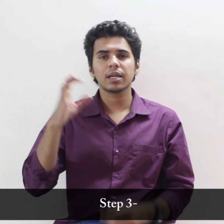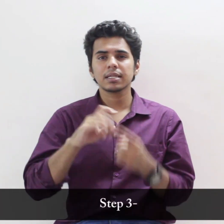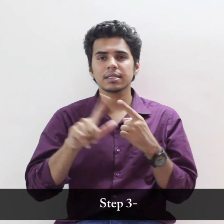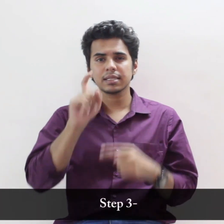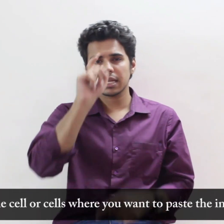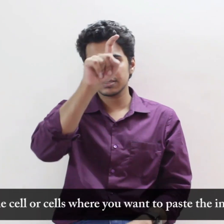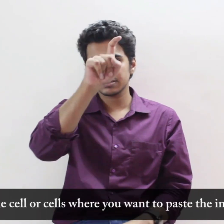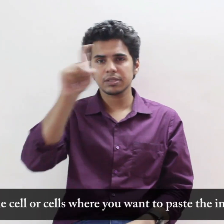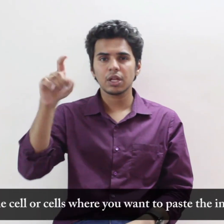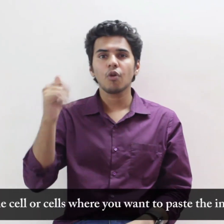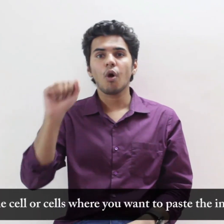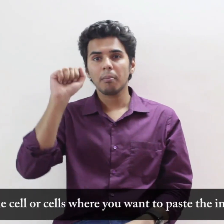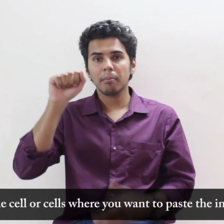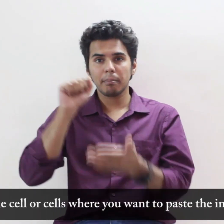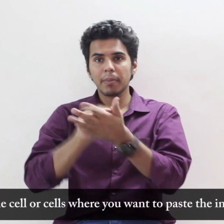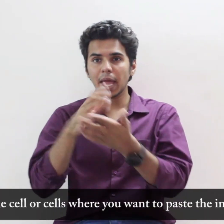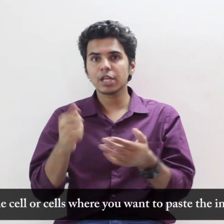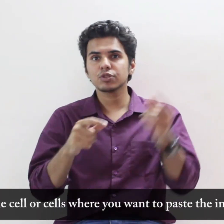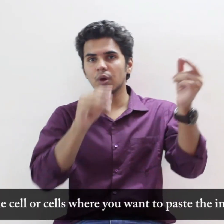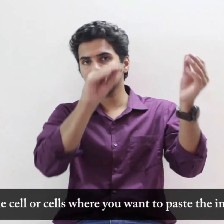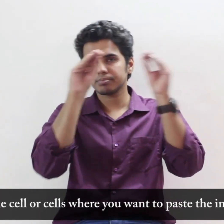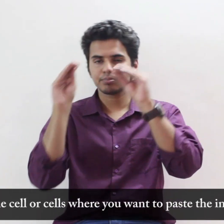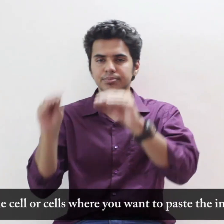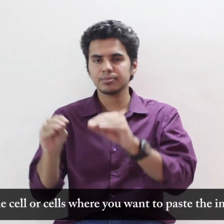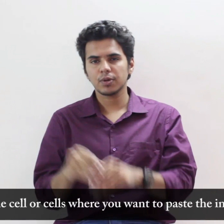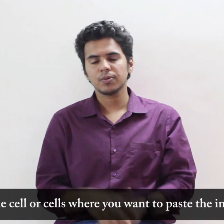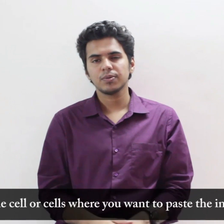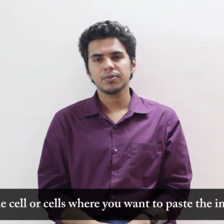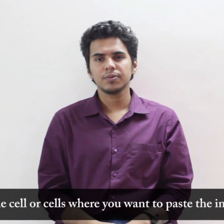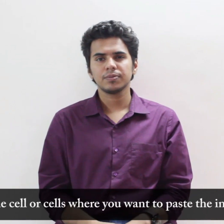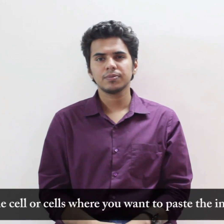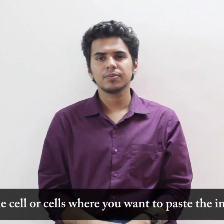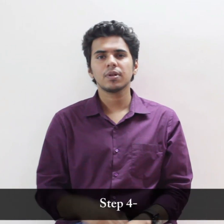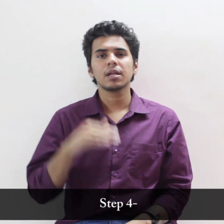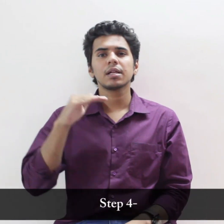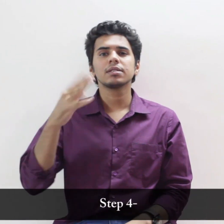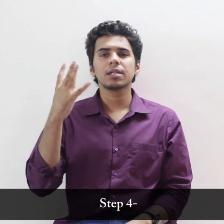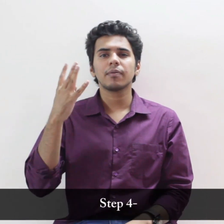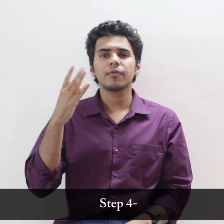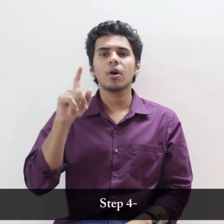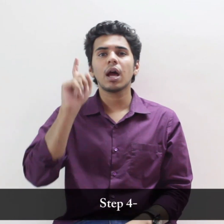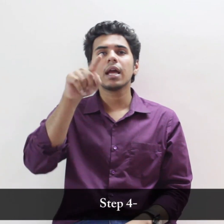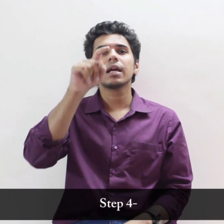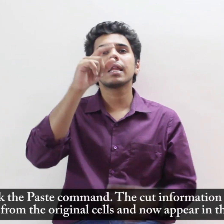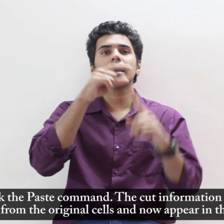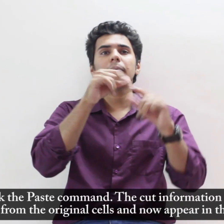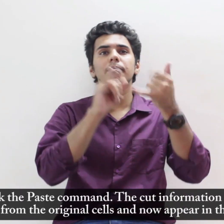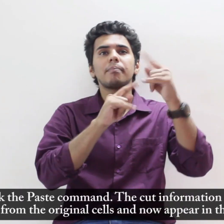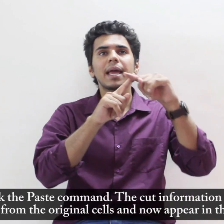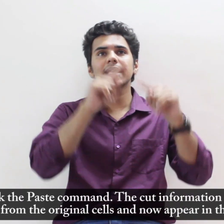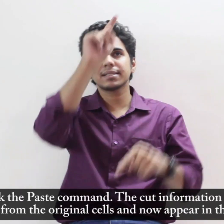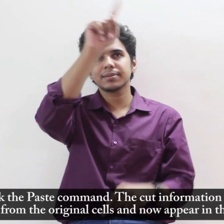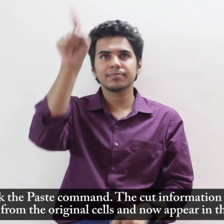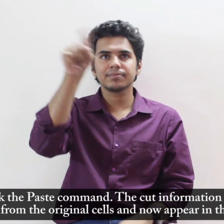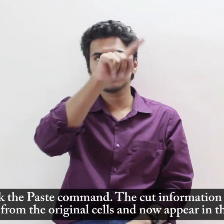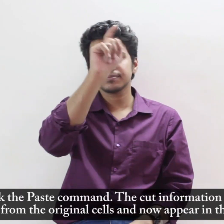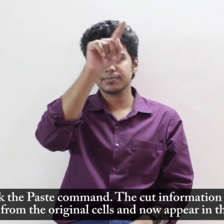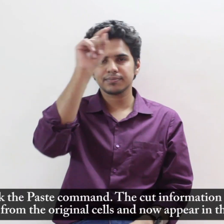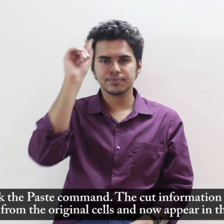Step 3. Select the cell or cells where you want to paste the information. Step 4. Click the paste